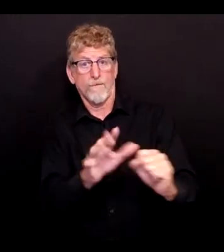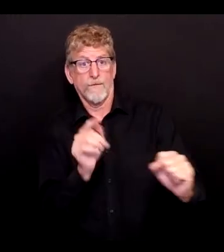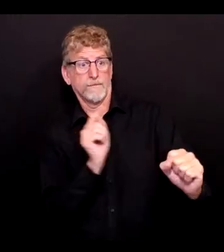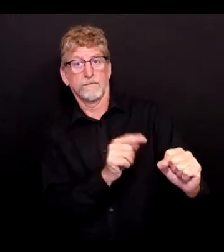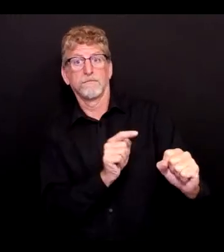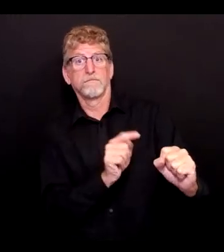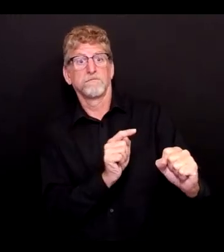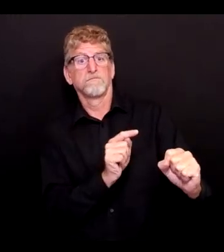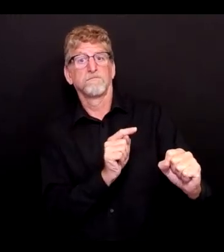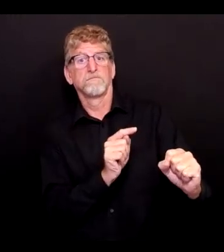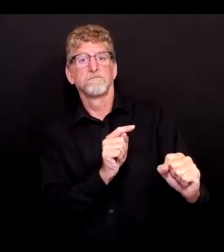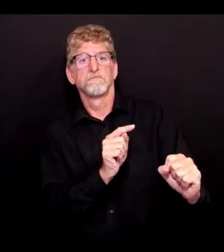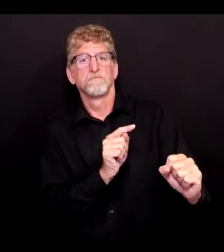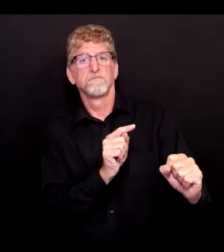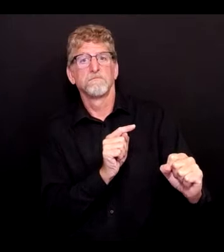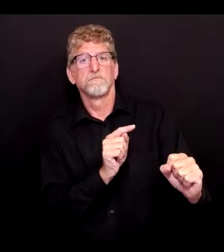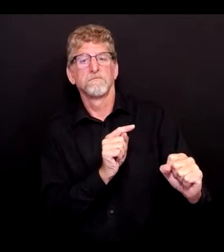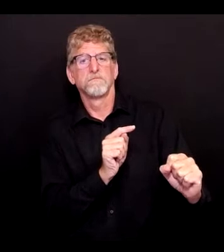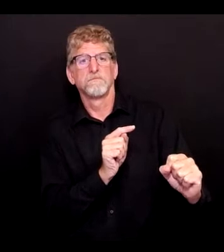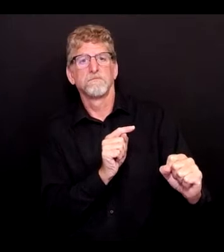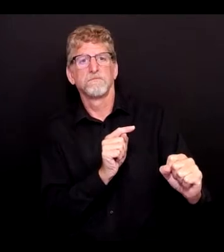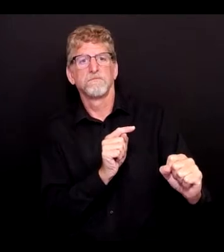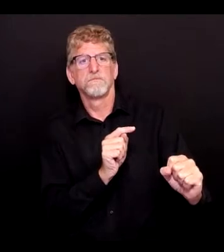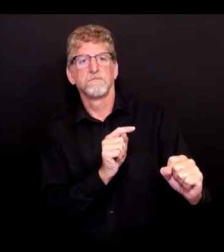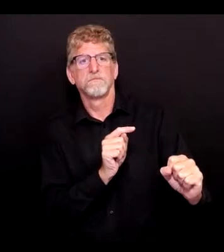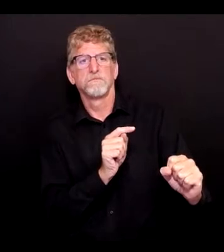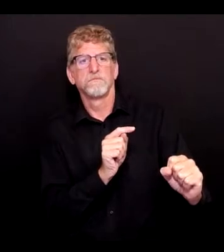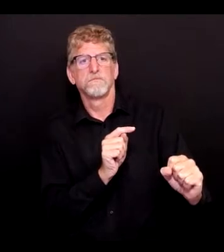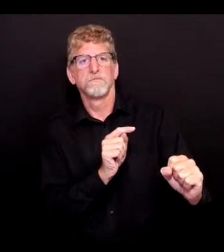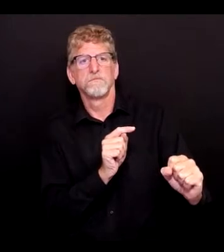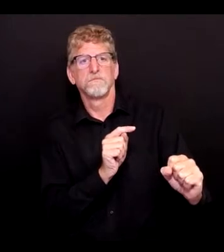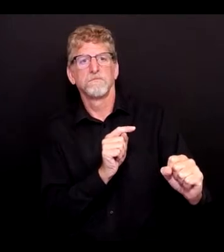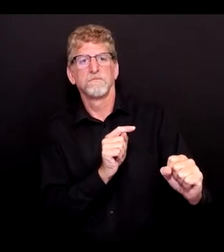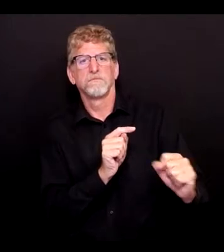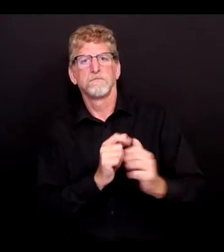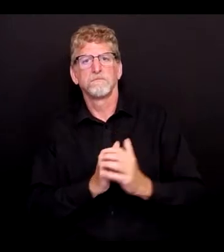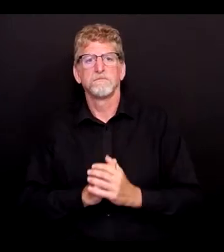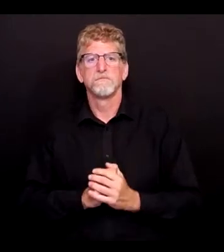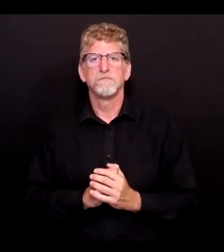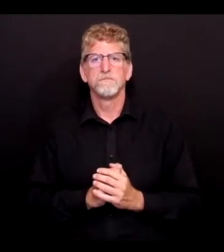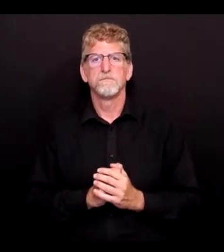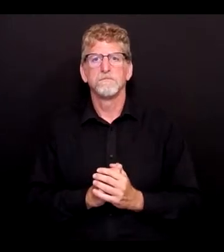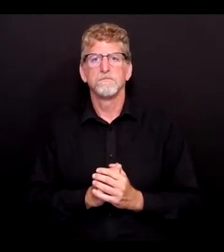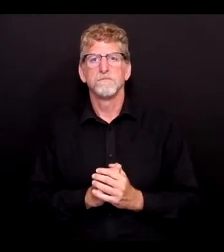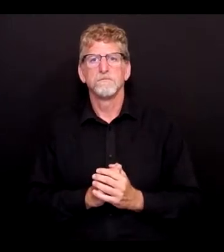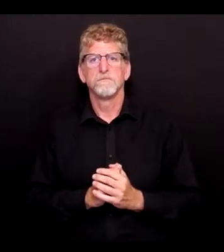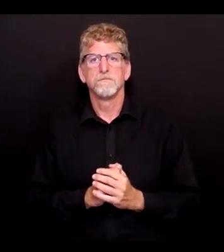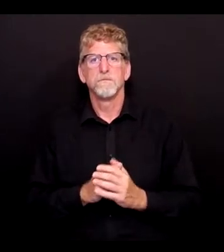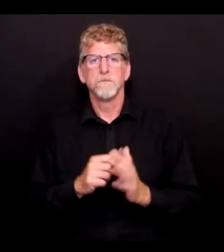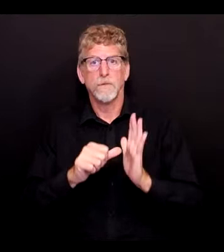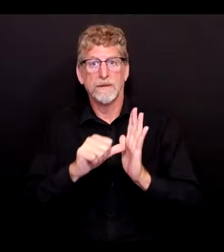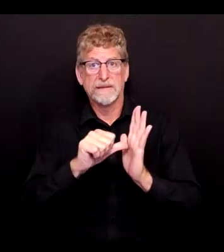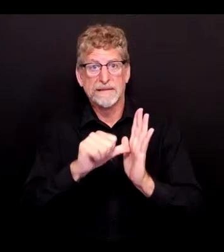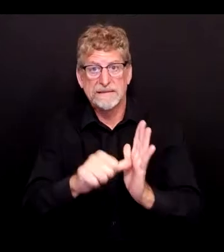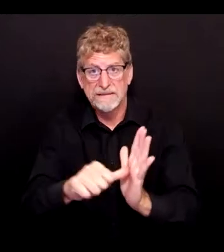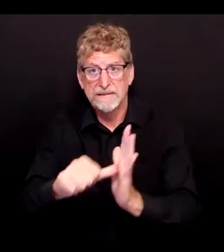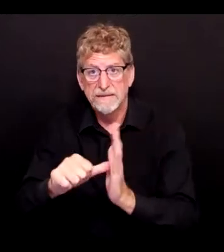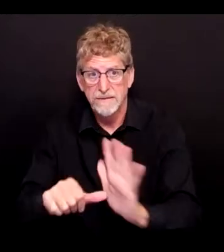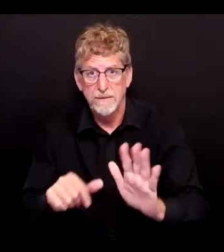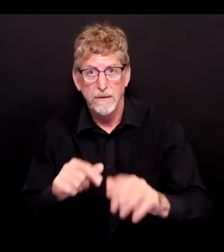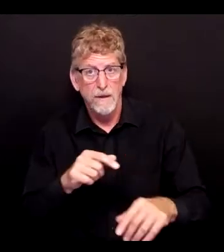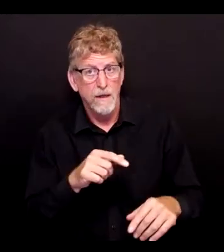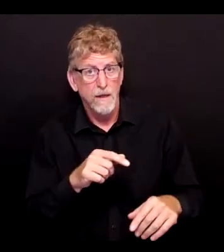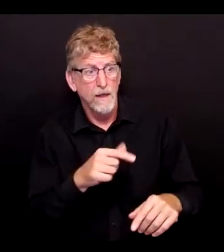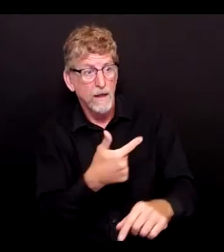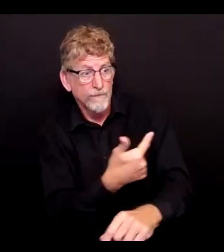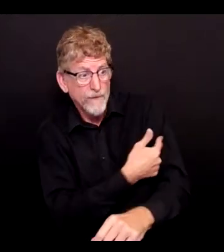fasting person, because it's not considered, as I said, food and drink. Some people may have side effects after